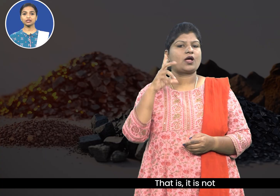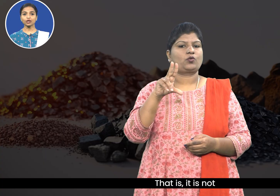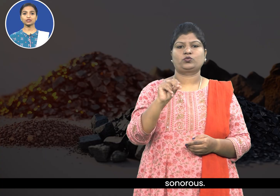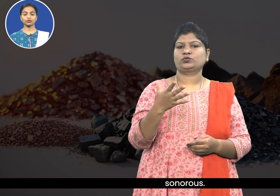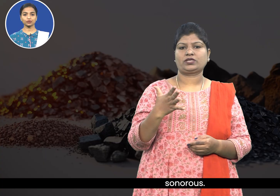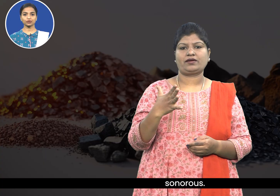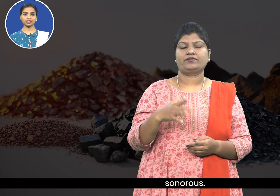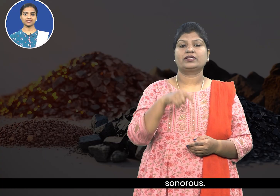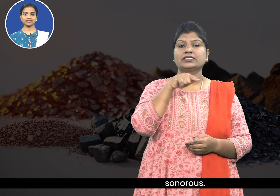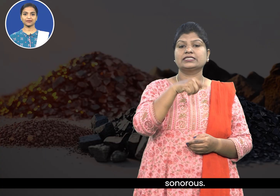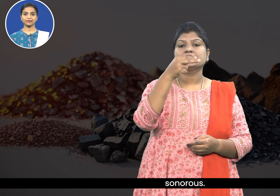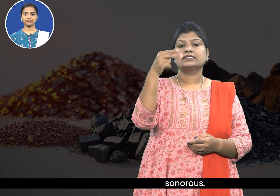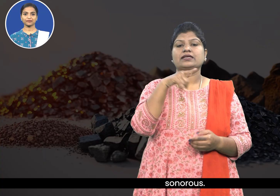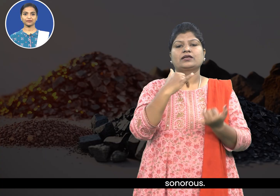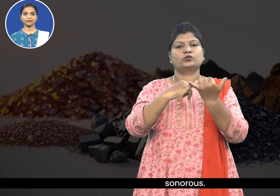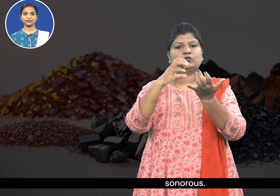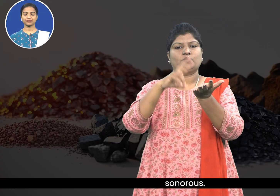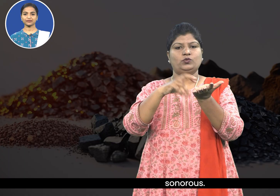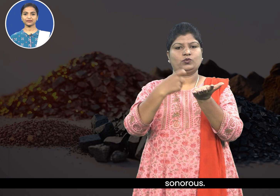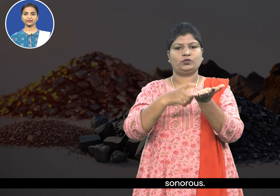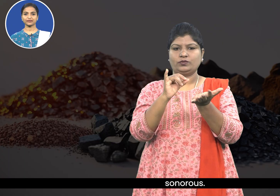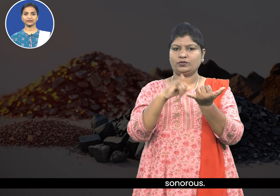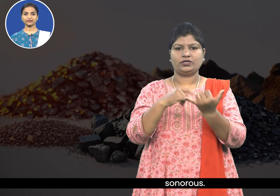is not sonorous.